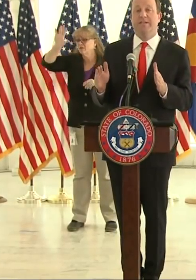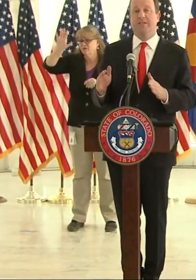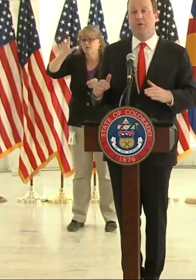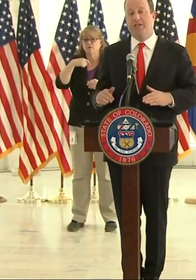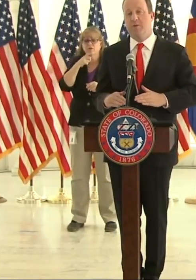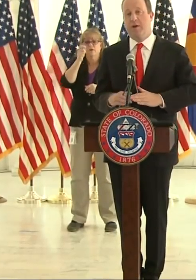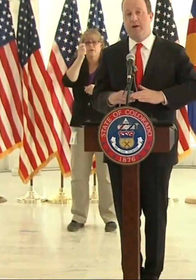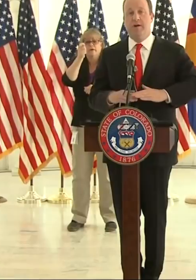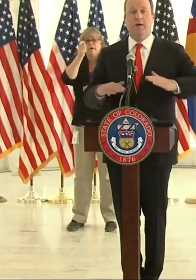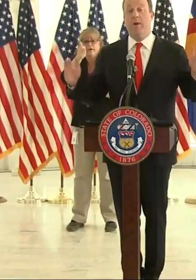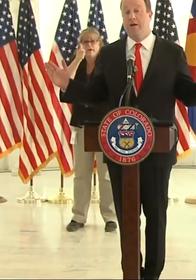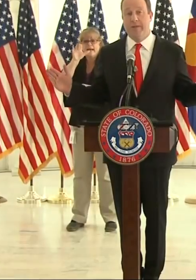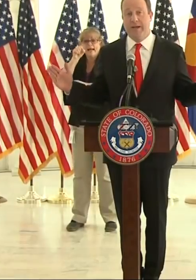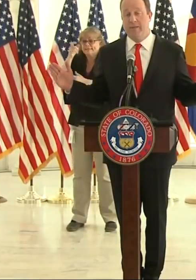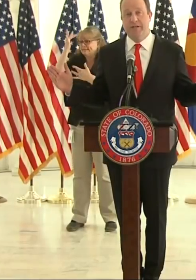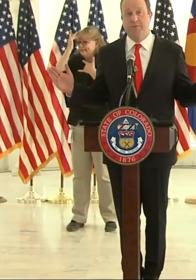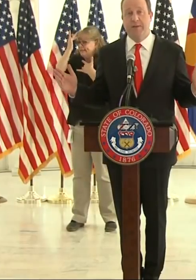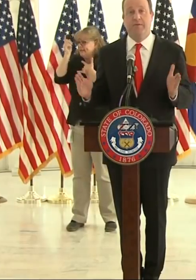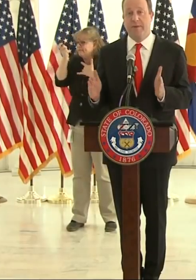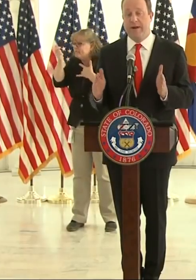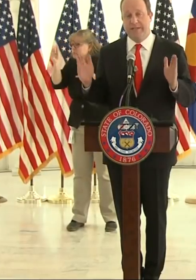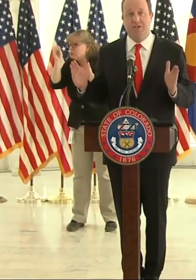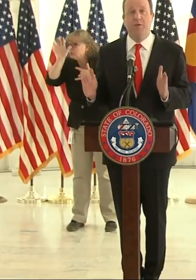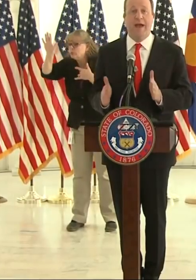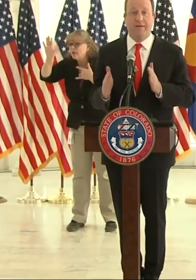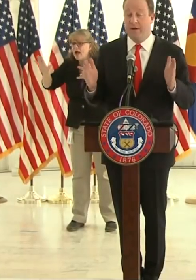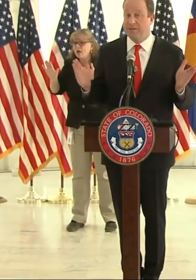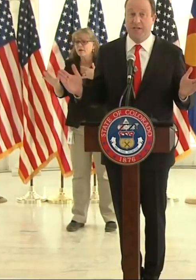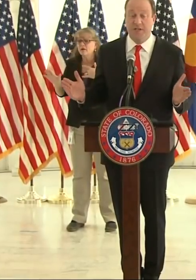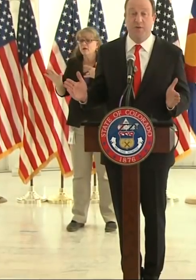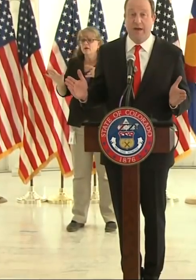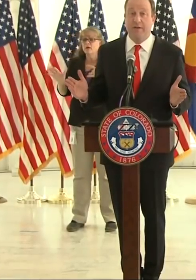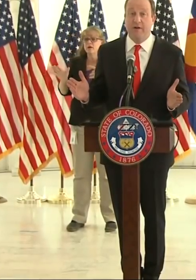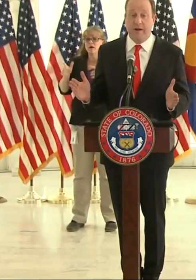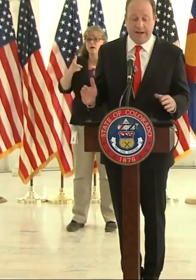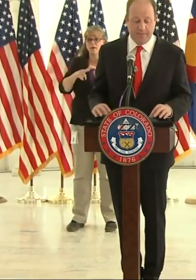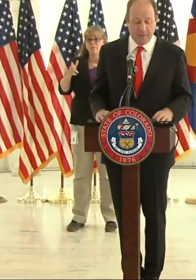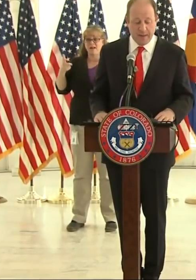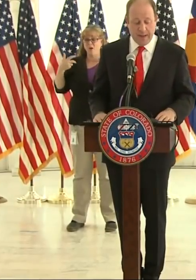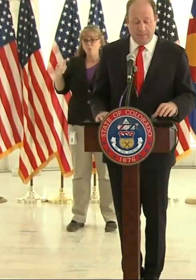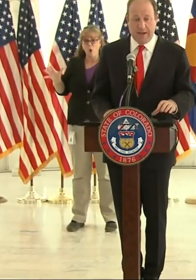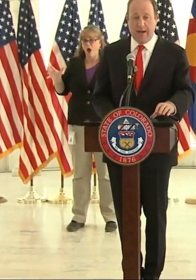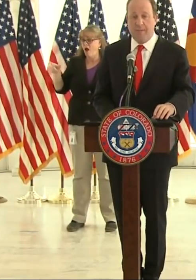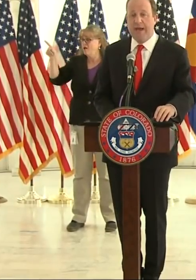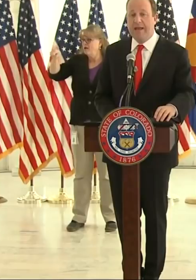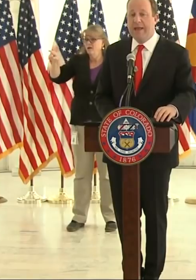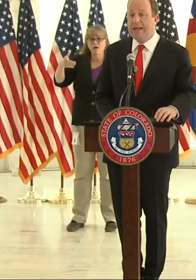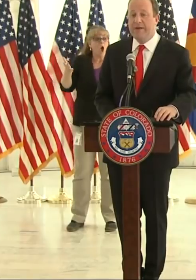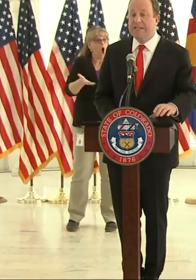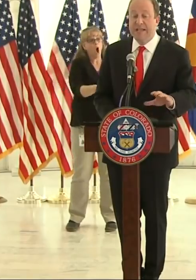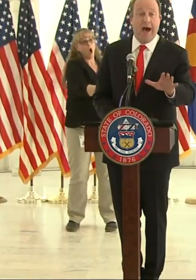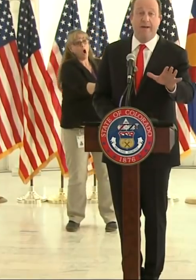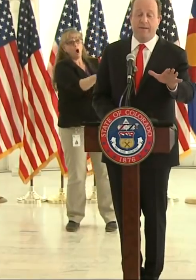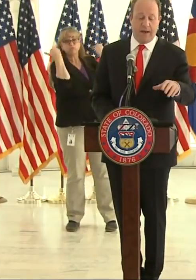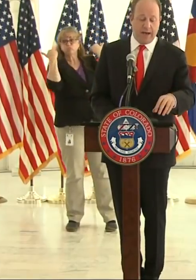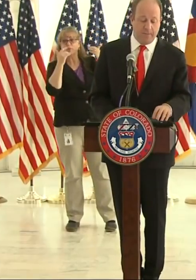don't want to be in a situation where you're welcoming in a bunch of people from areas that do have it and all of a sudden you do have it in your area. But